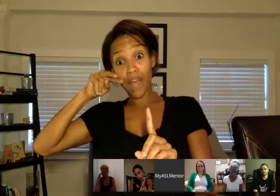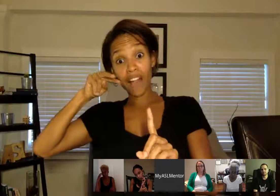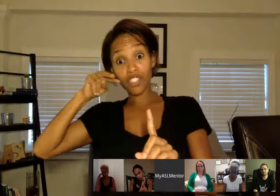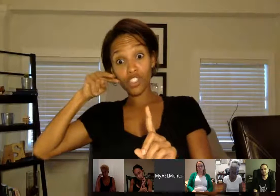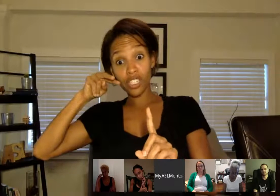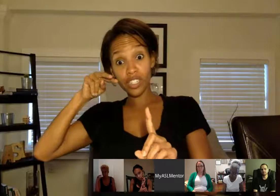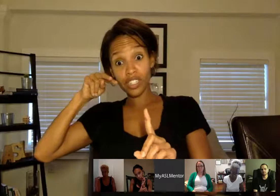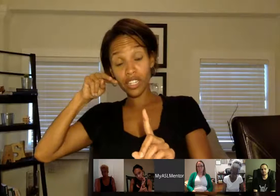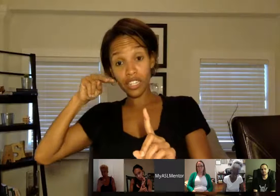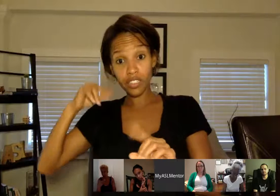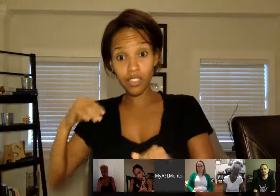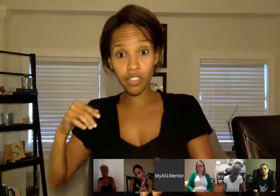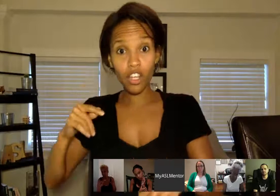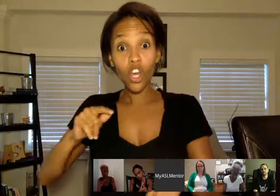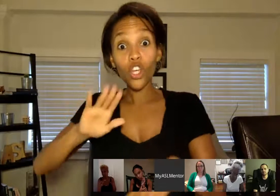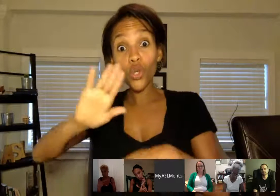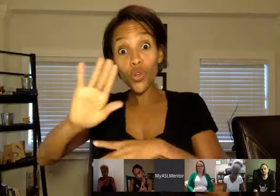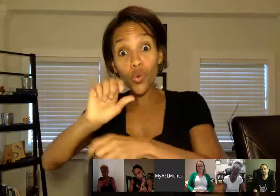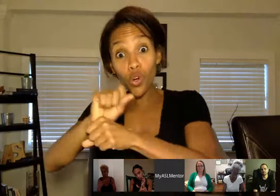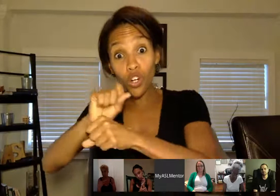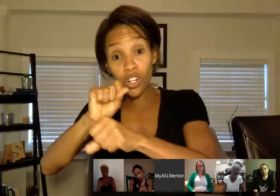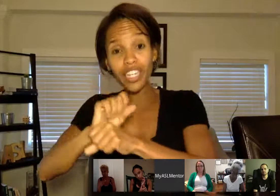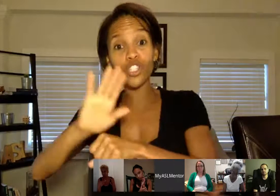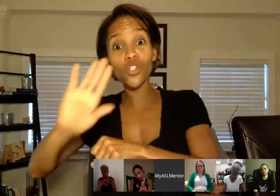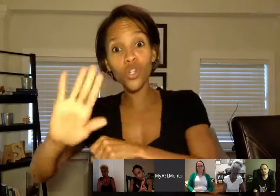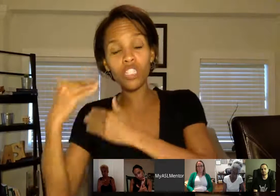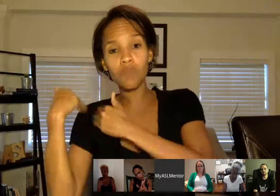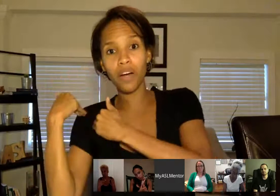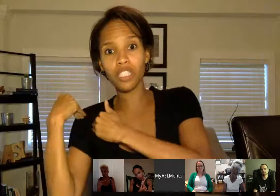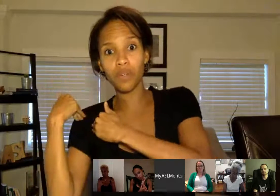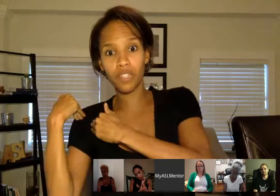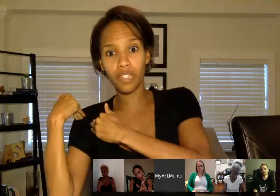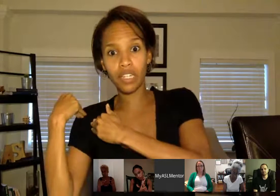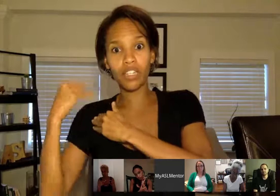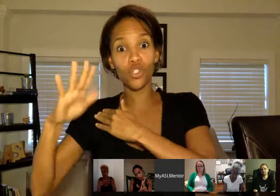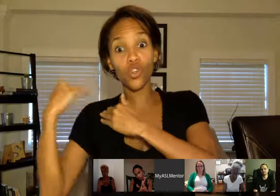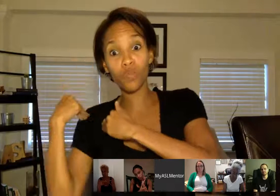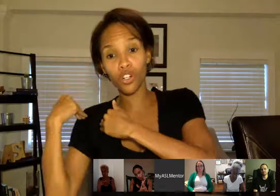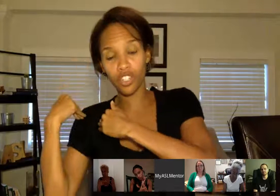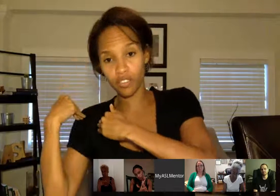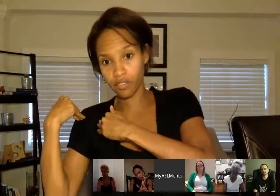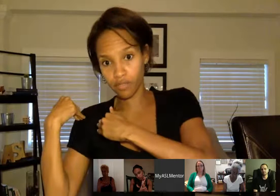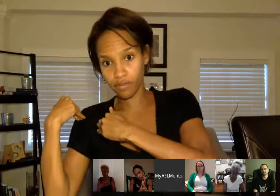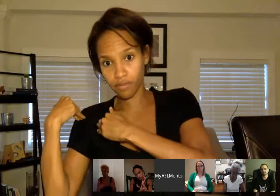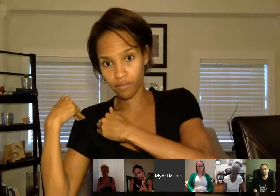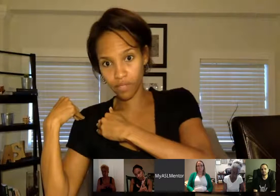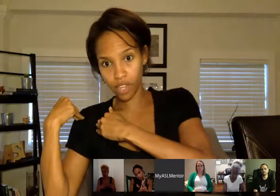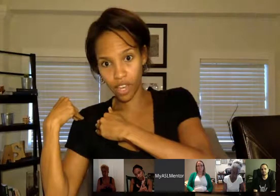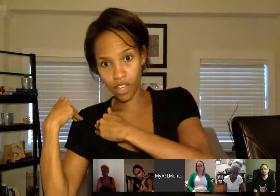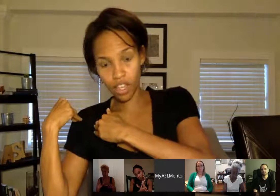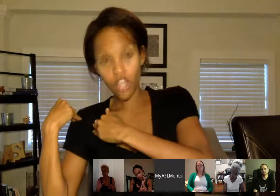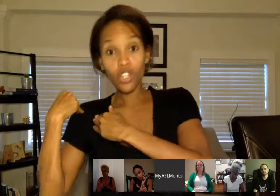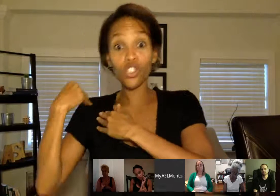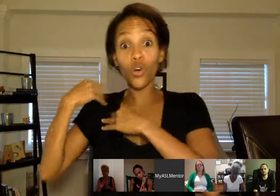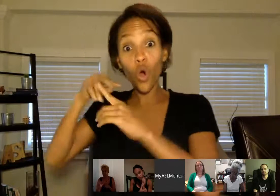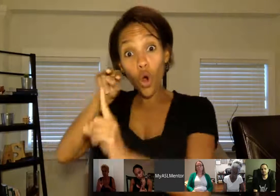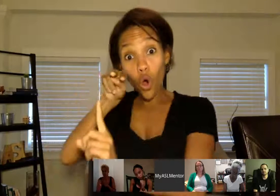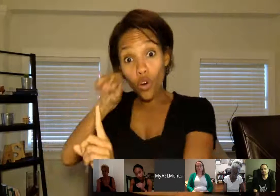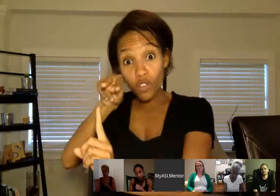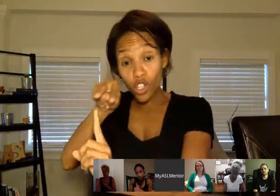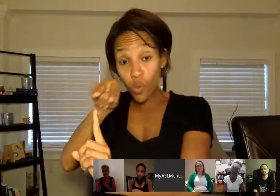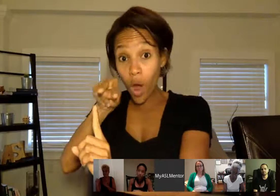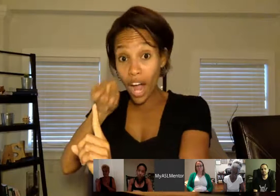your balance sheet is your work is your responsibility. It's your burden. Okay?